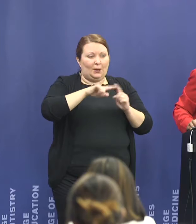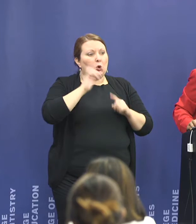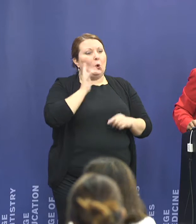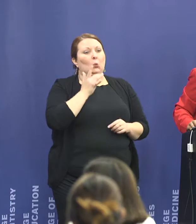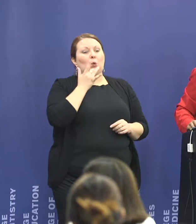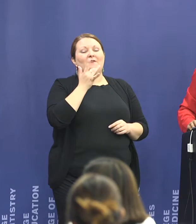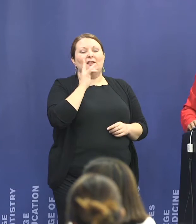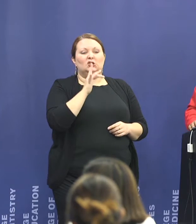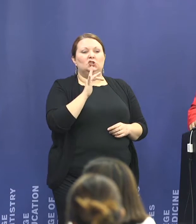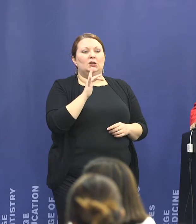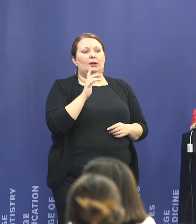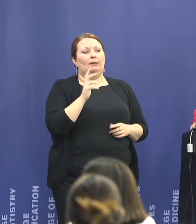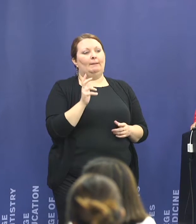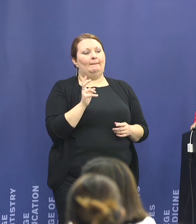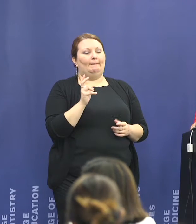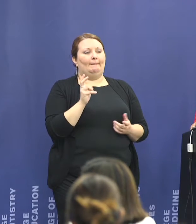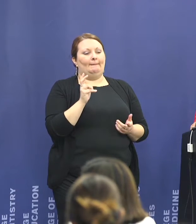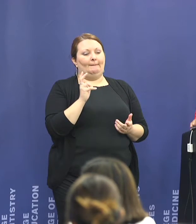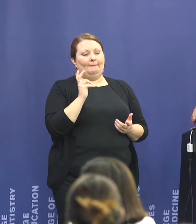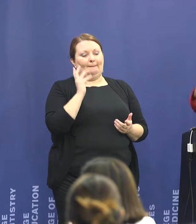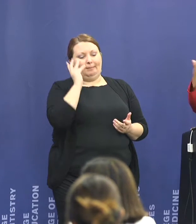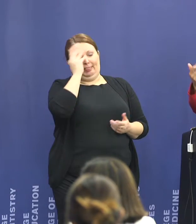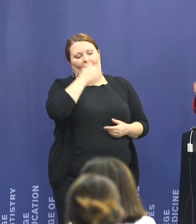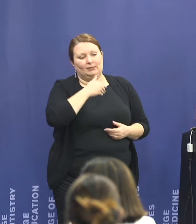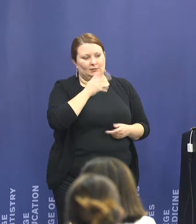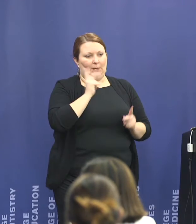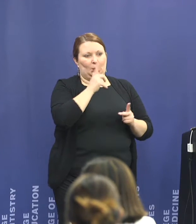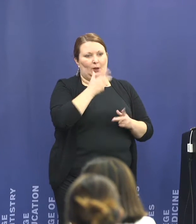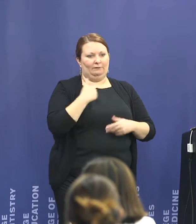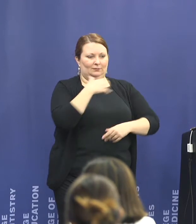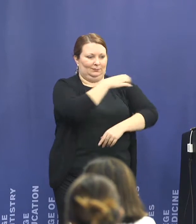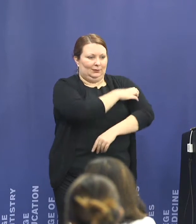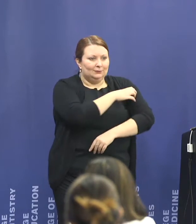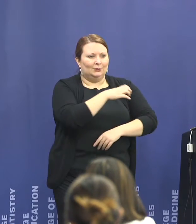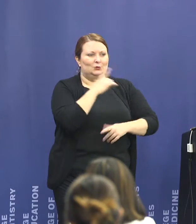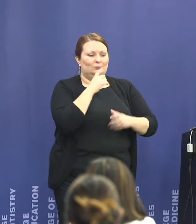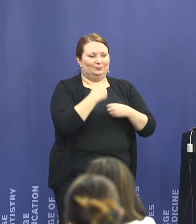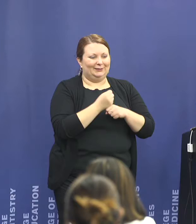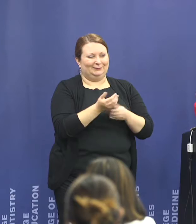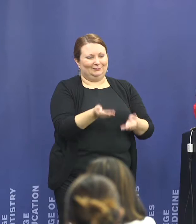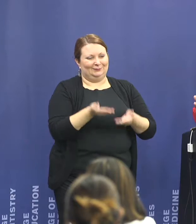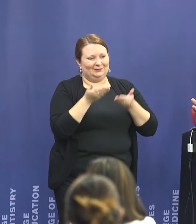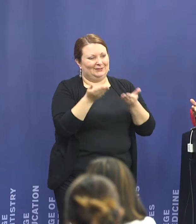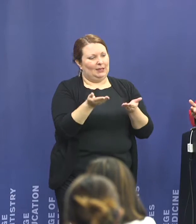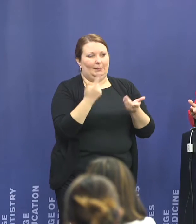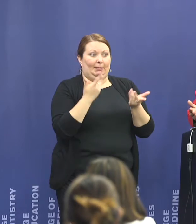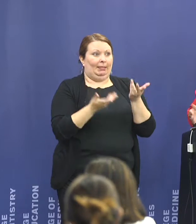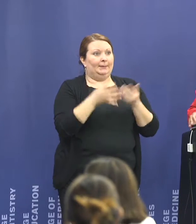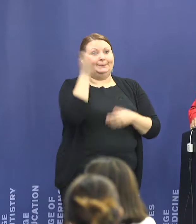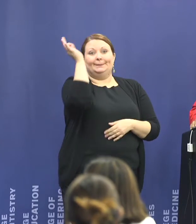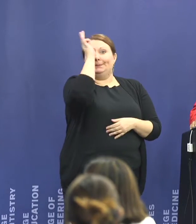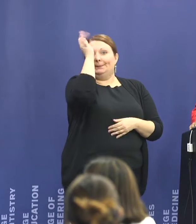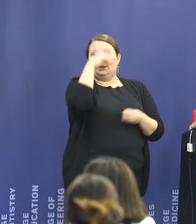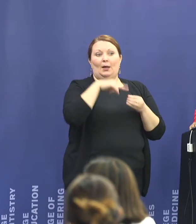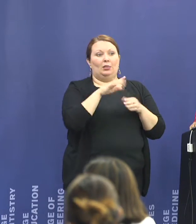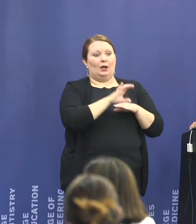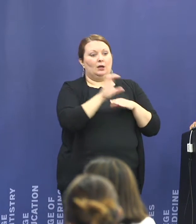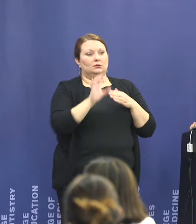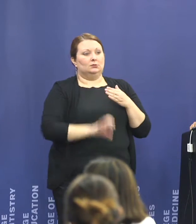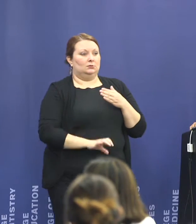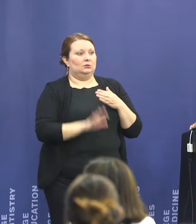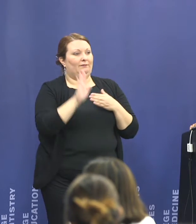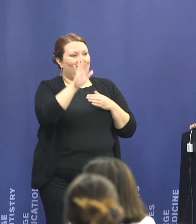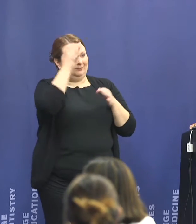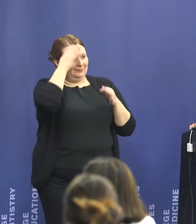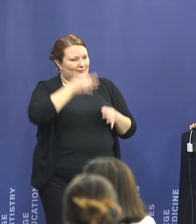privilege blinds, and the stakeholders, the people who are in positions to make these recommendations, may not be aware of the consequences of